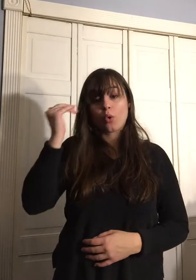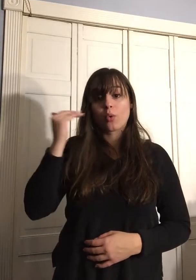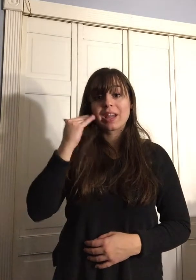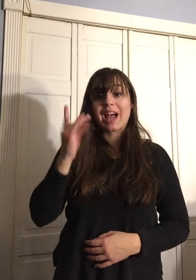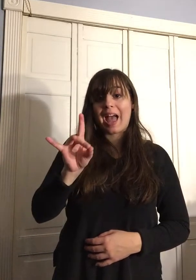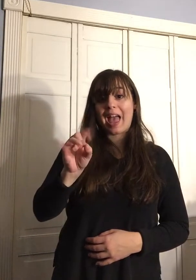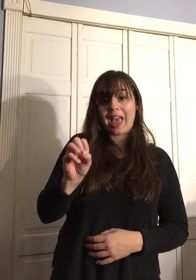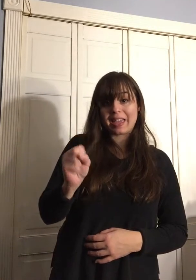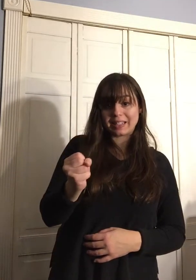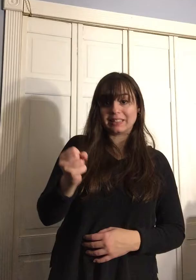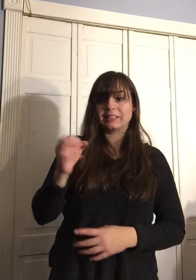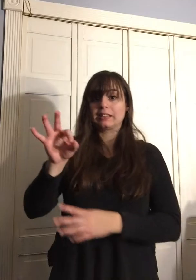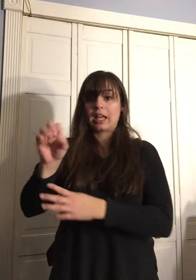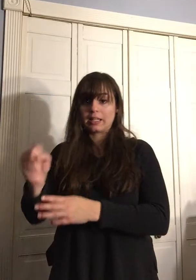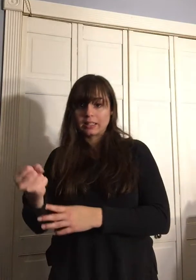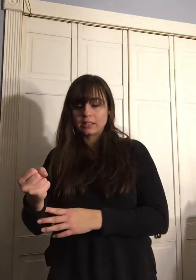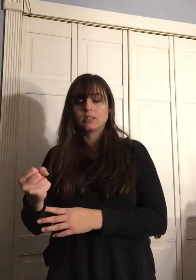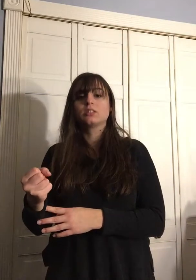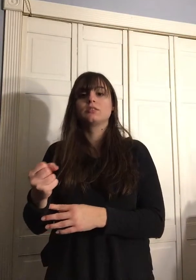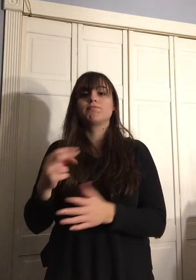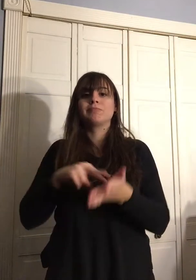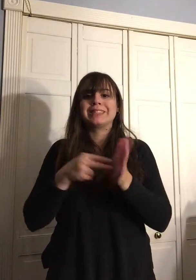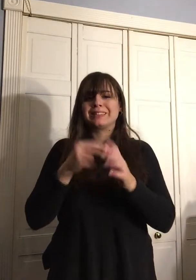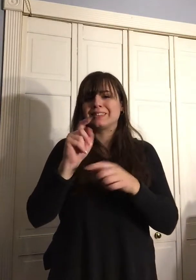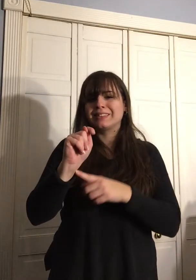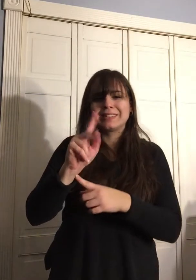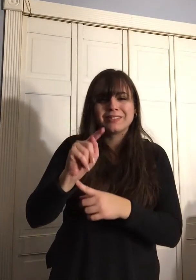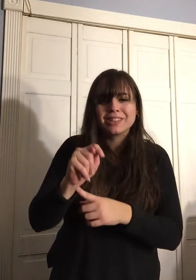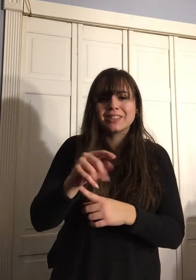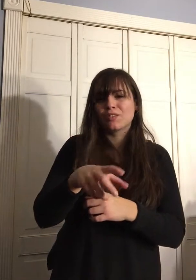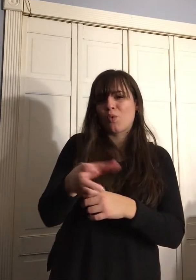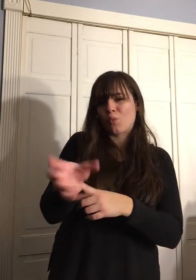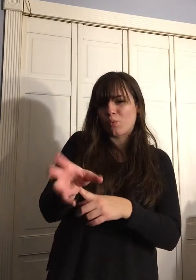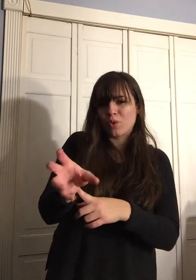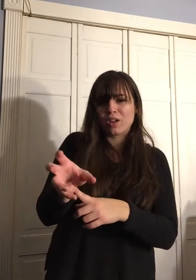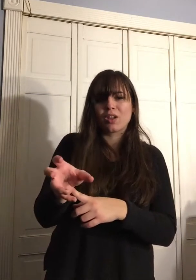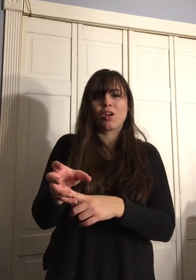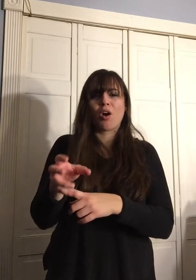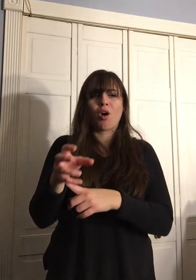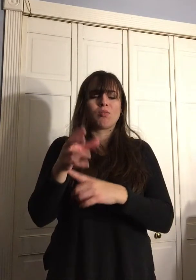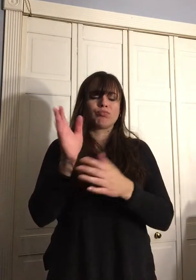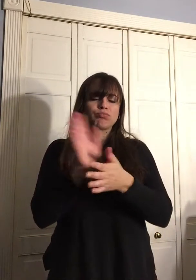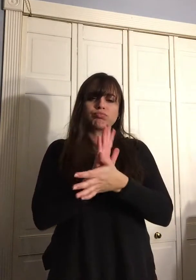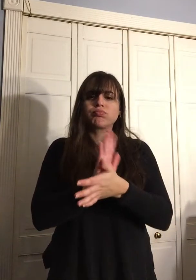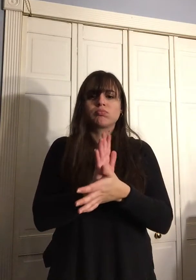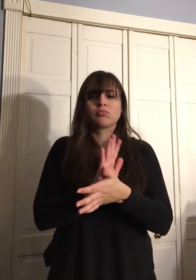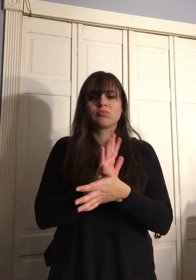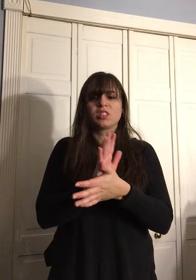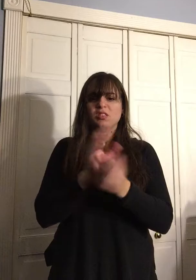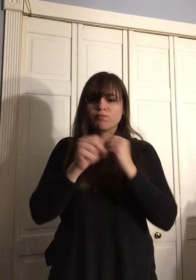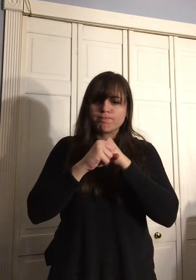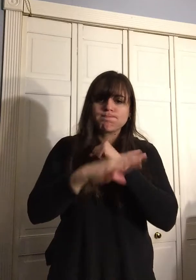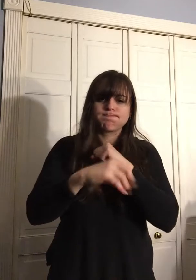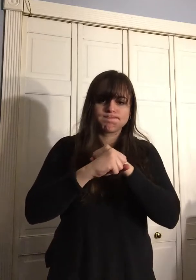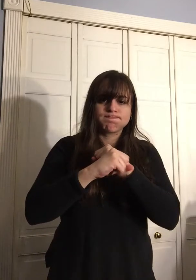under armistice for 63 years since end of the Korean War. And growing in South in